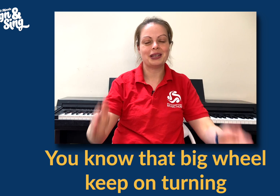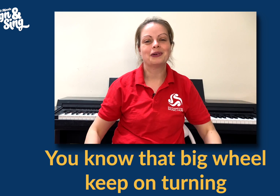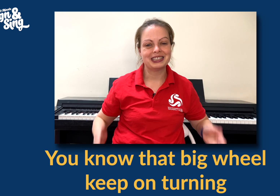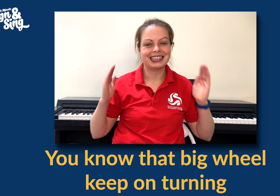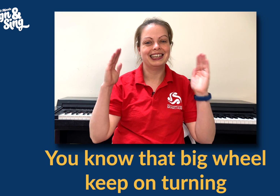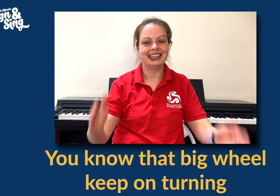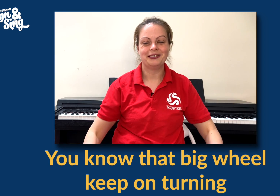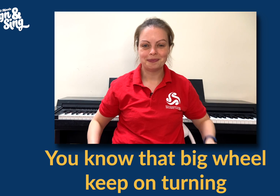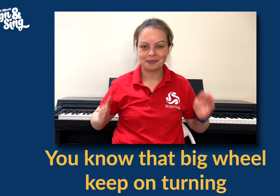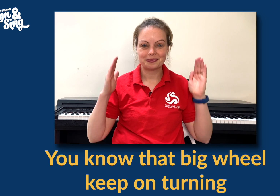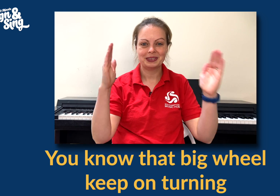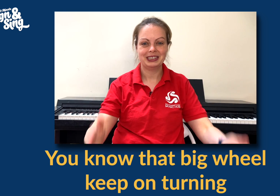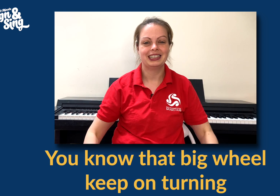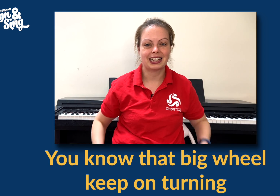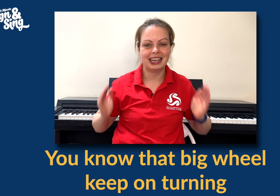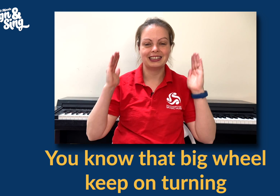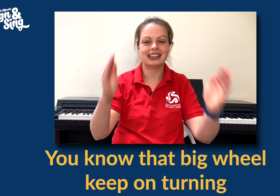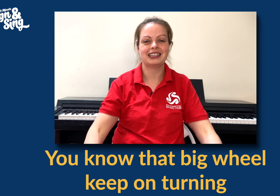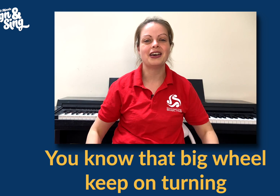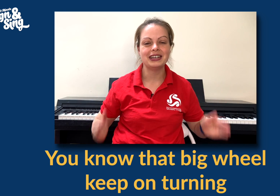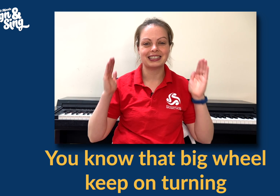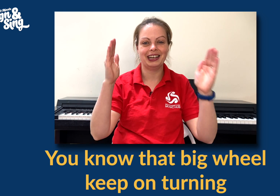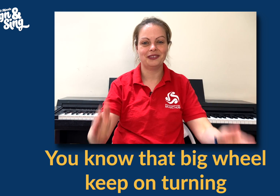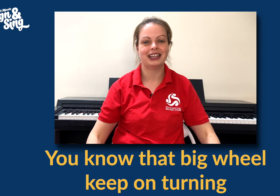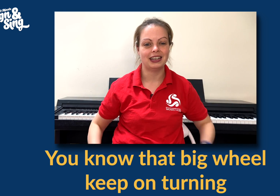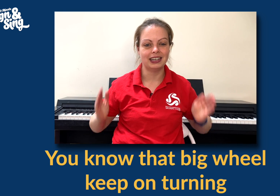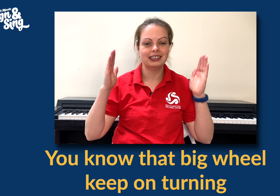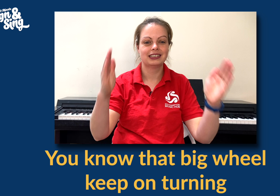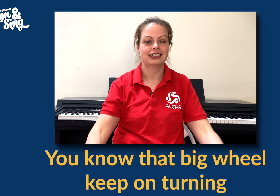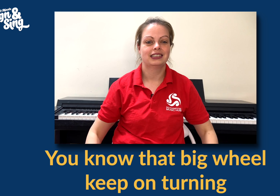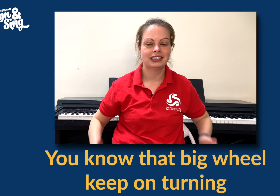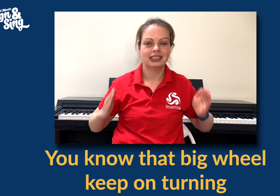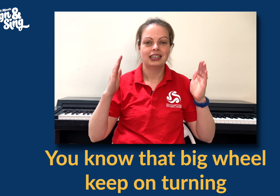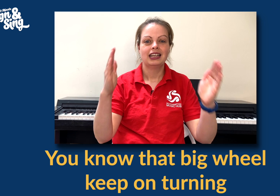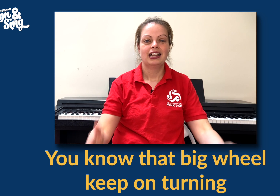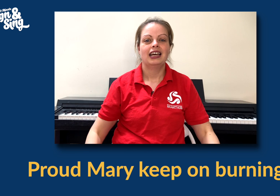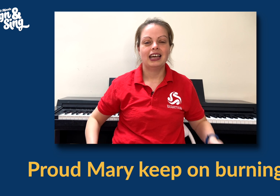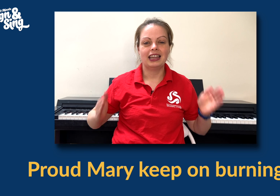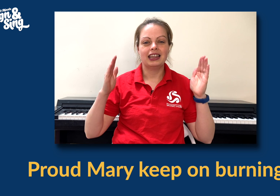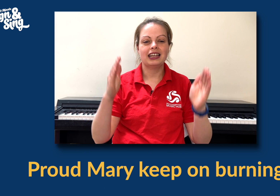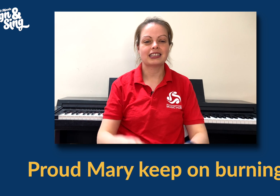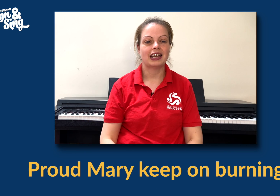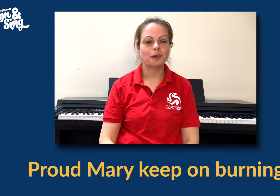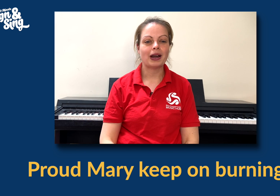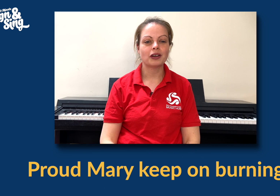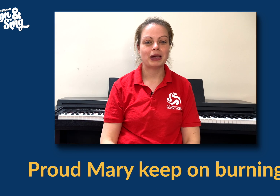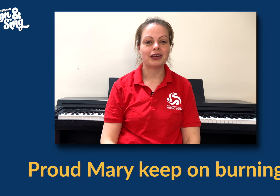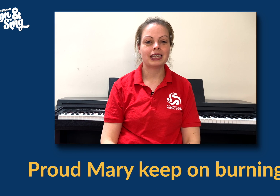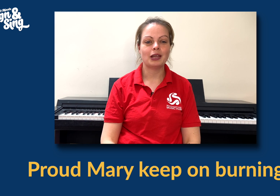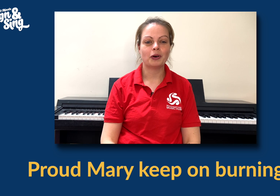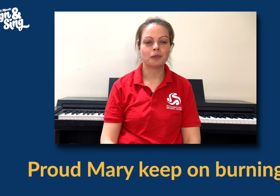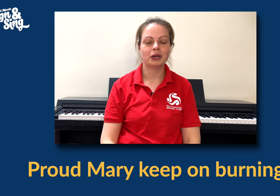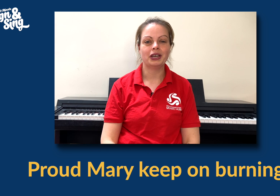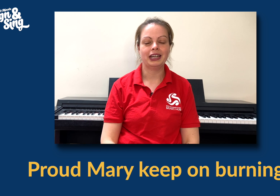wheel, keep on turning. Okay, so that's the only sign for that line. And then the next line, proud